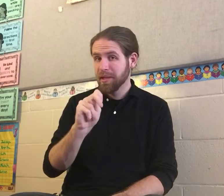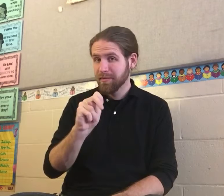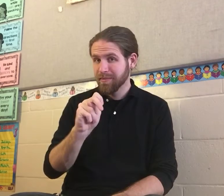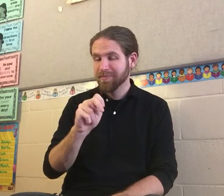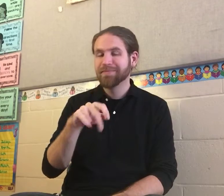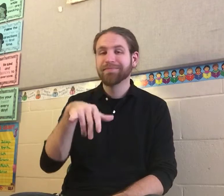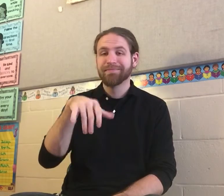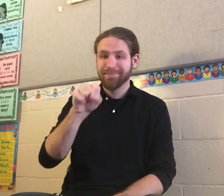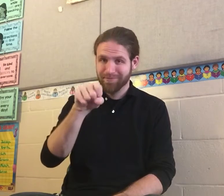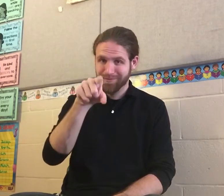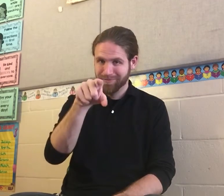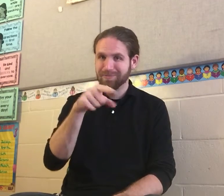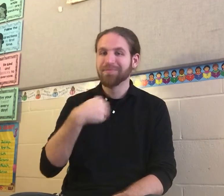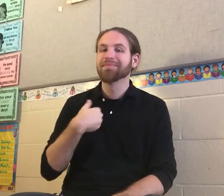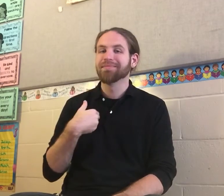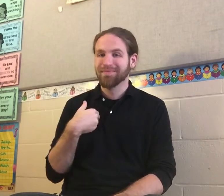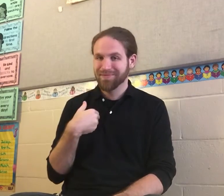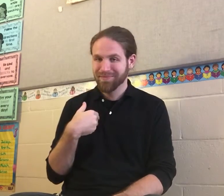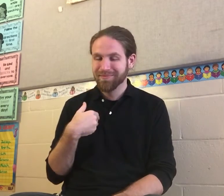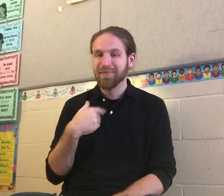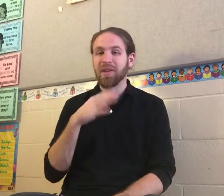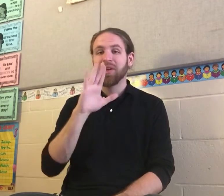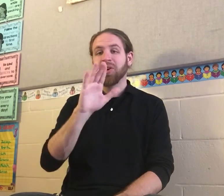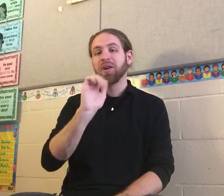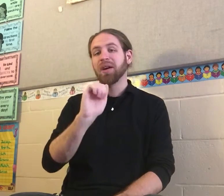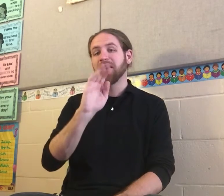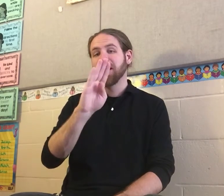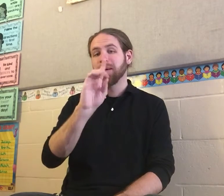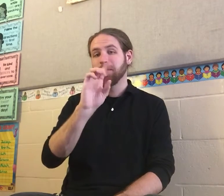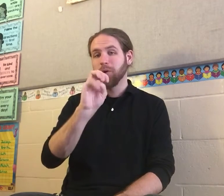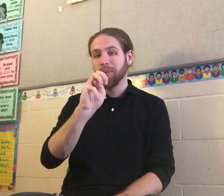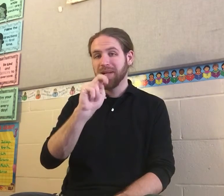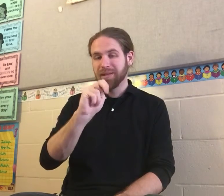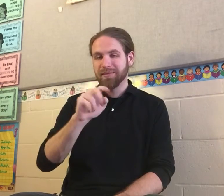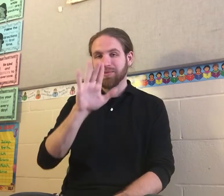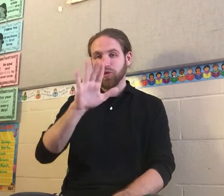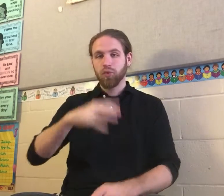Yes, you do. Your abdomen is your belly.